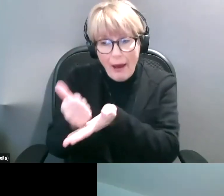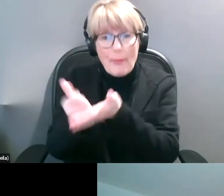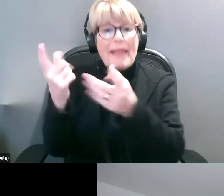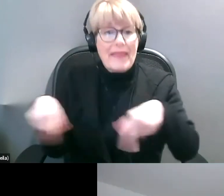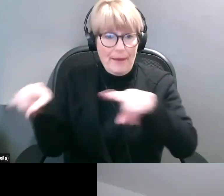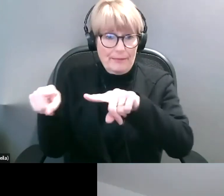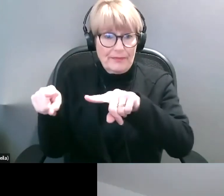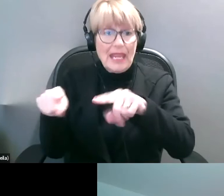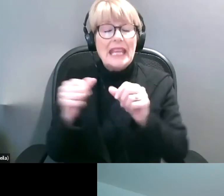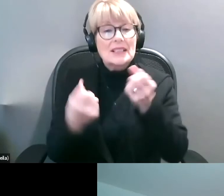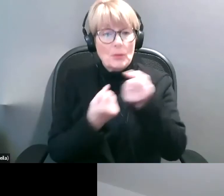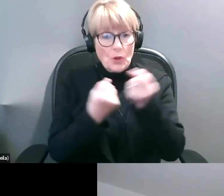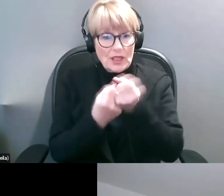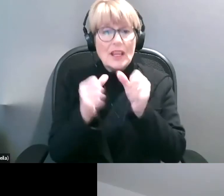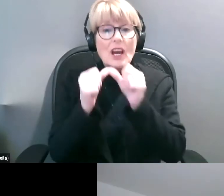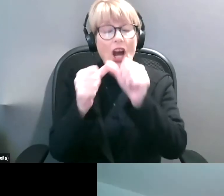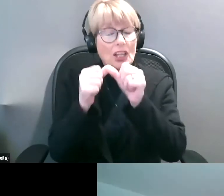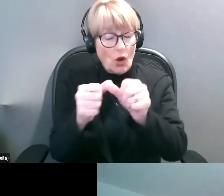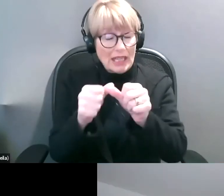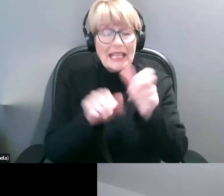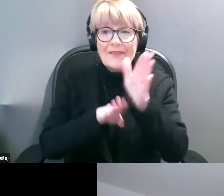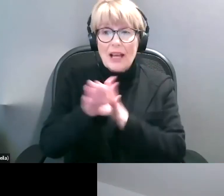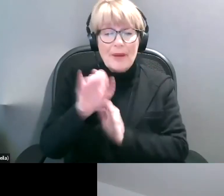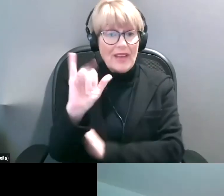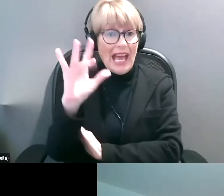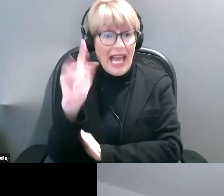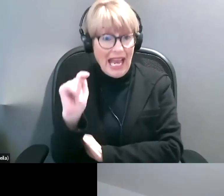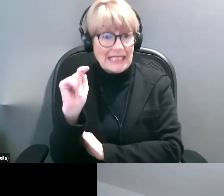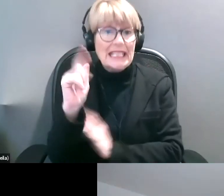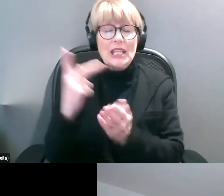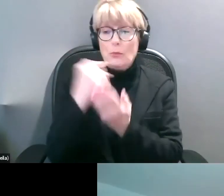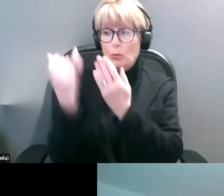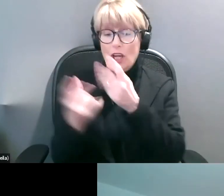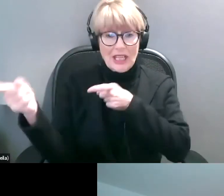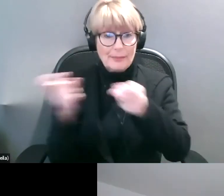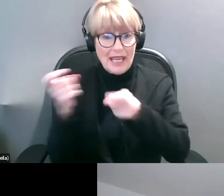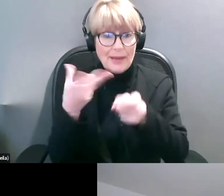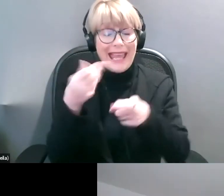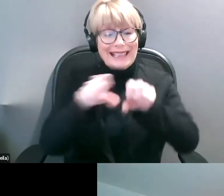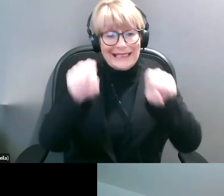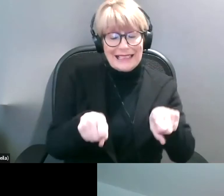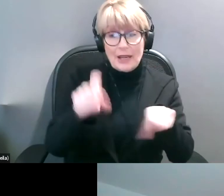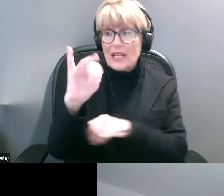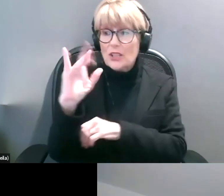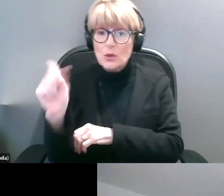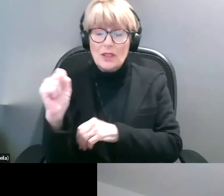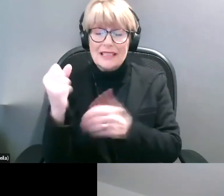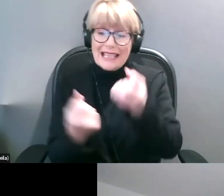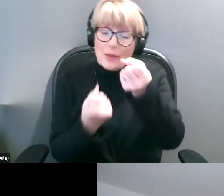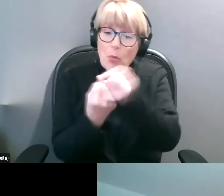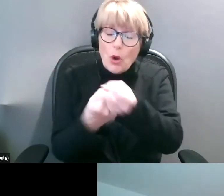of IT project management and quality systems and tools in support of Elevate's clean